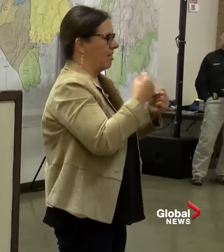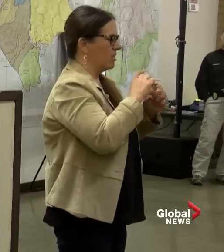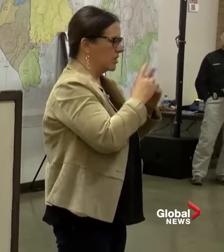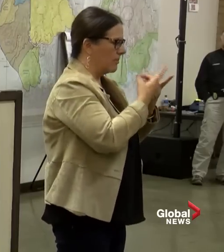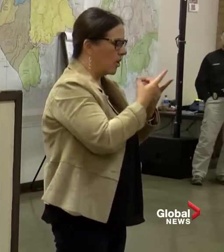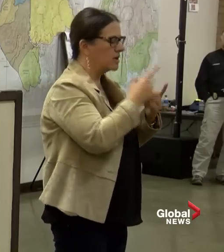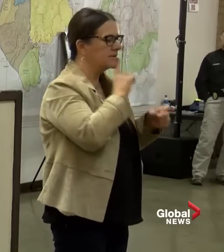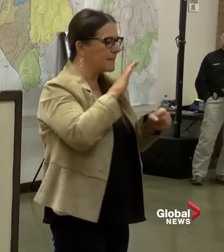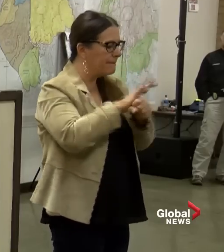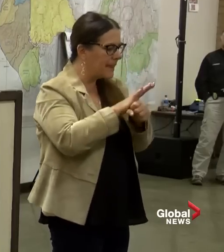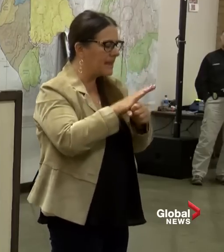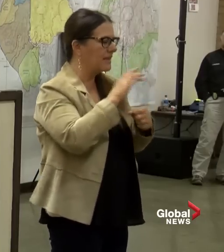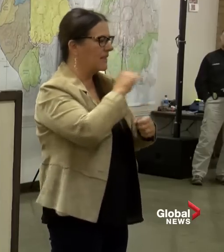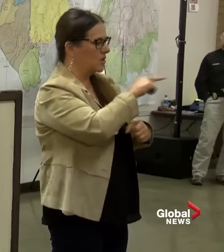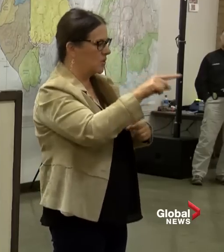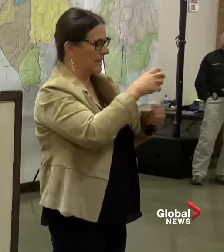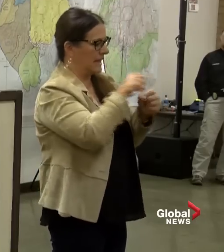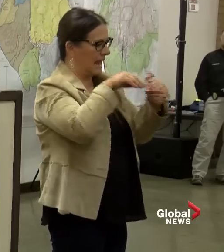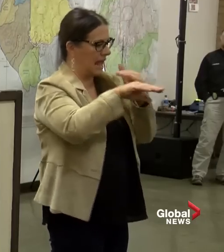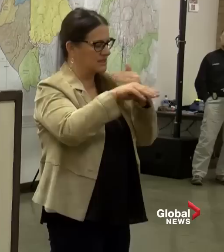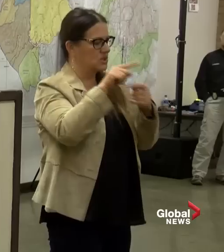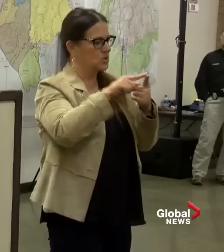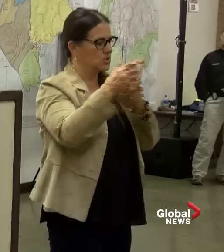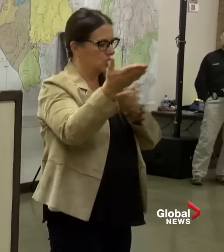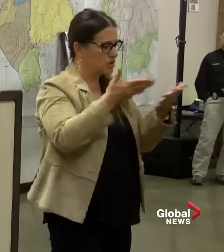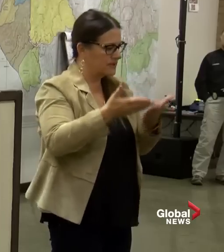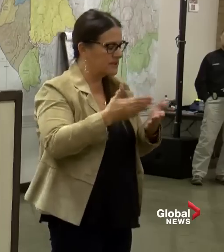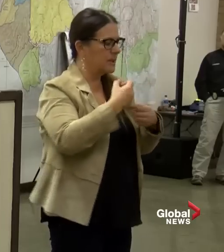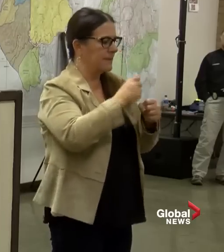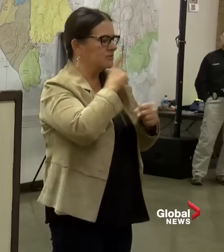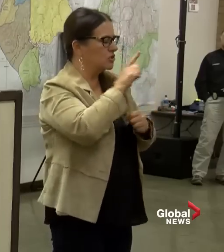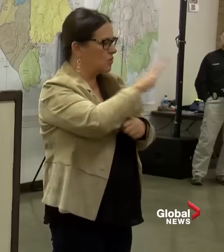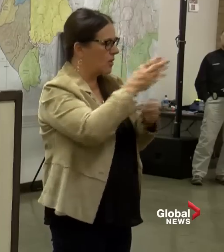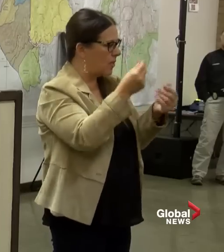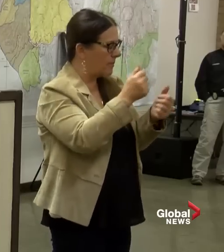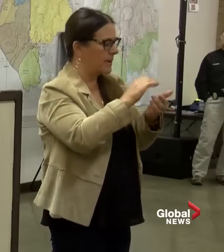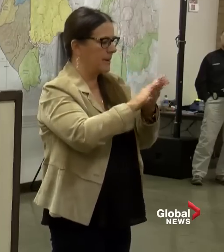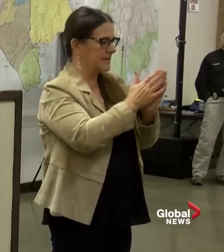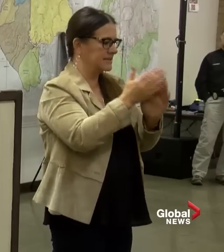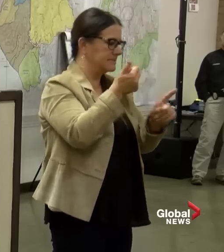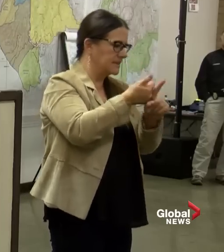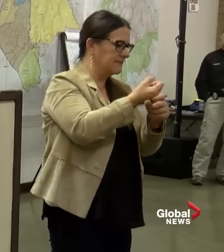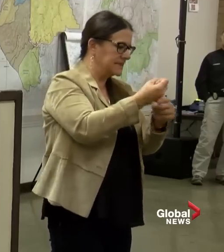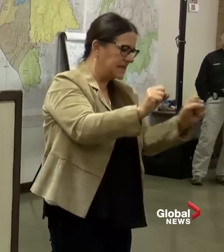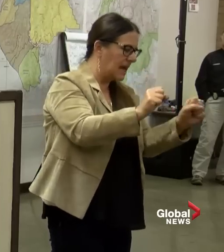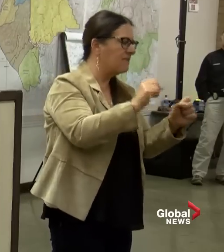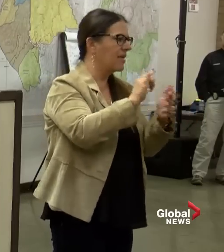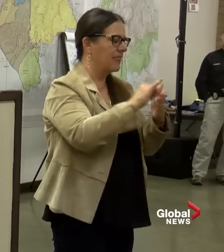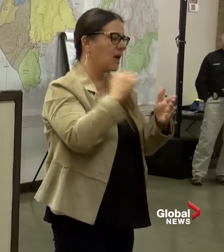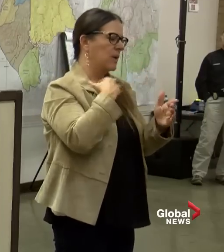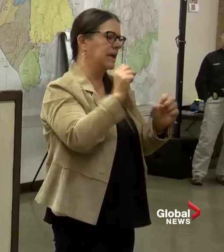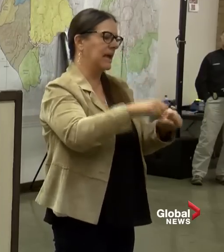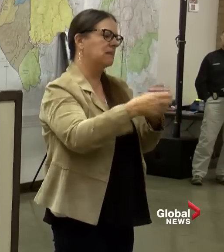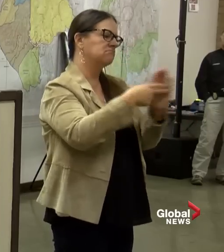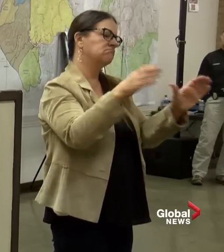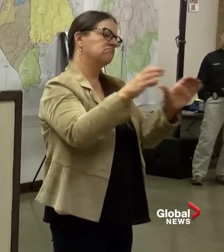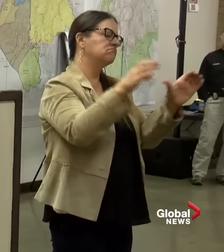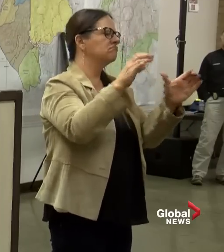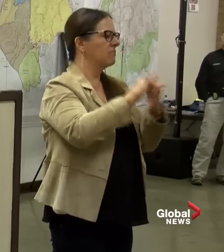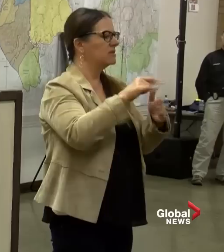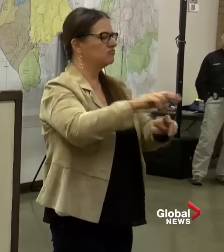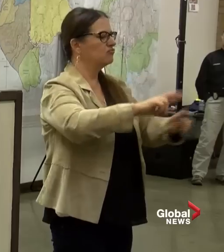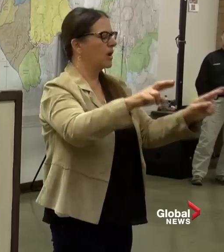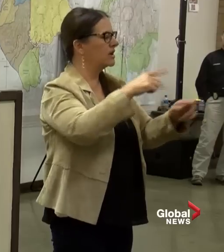you have access to the services that will make your property safe and certified for rebuilding. It's been